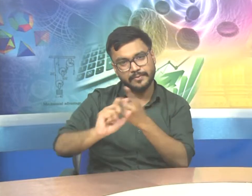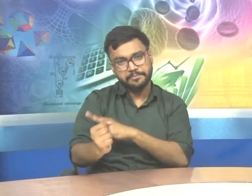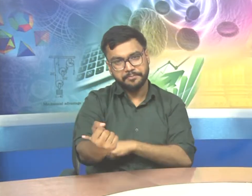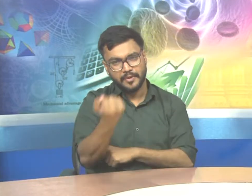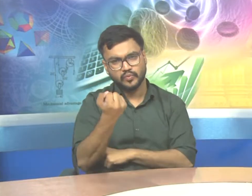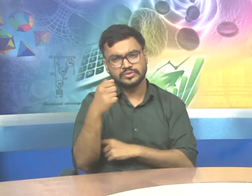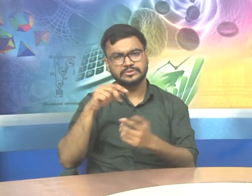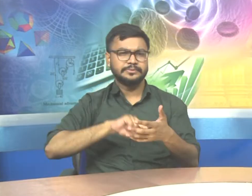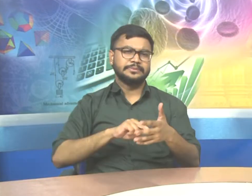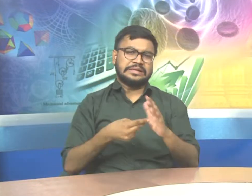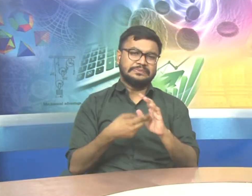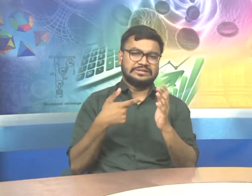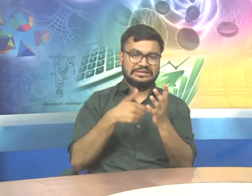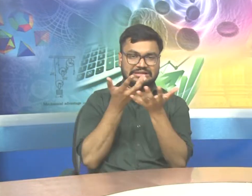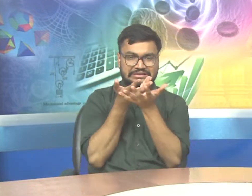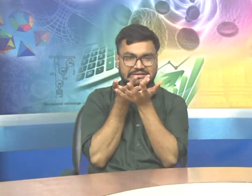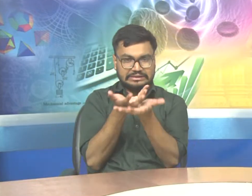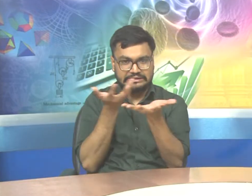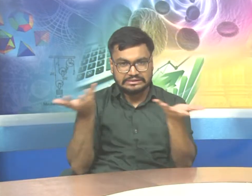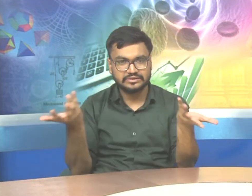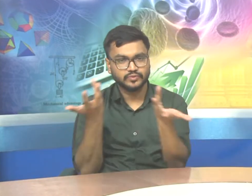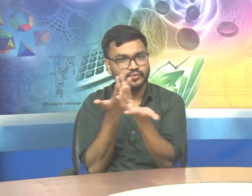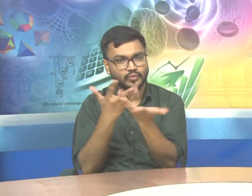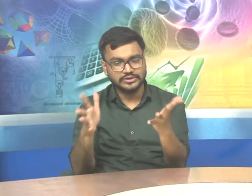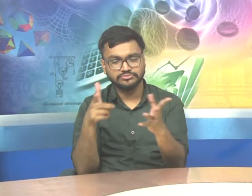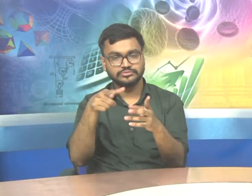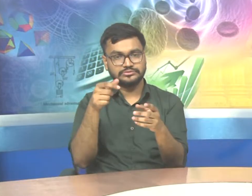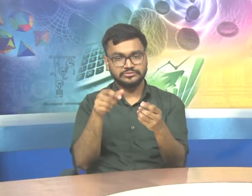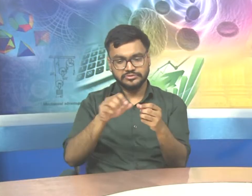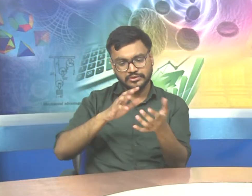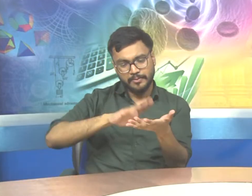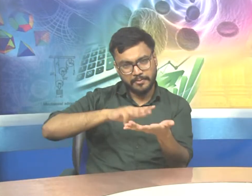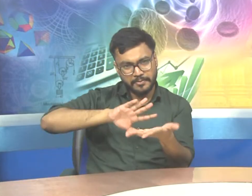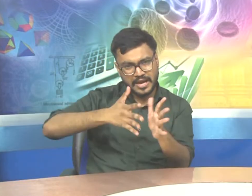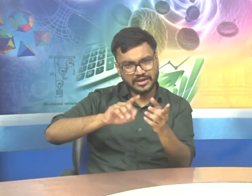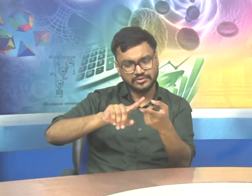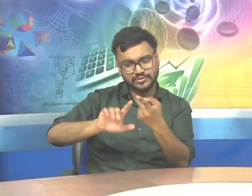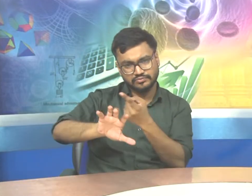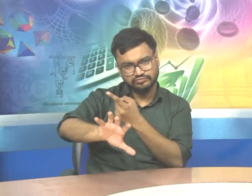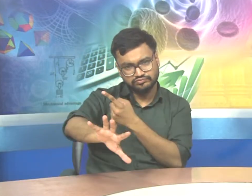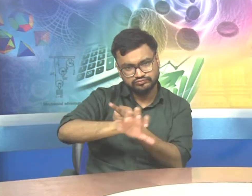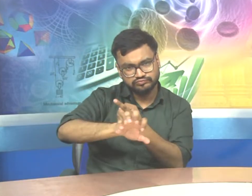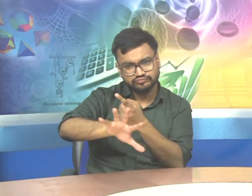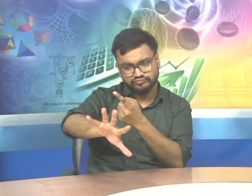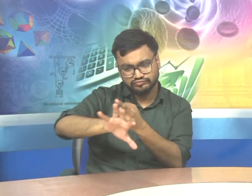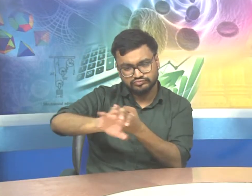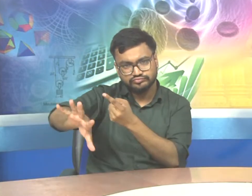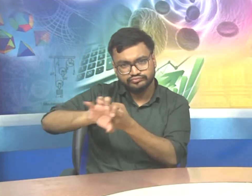A magnet can attract iron objects so it can do work.